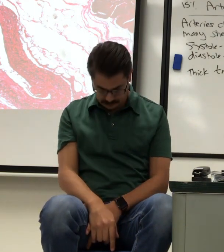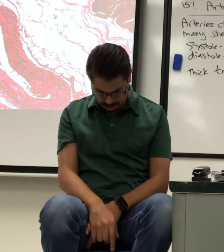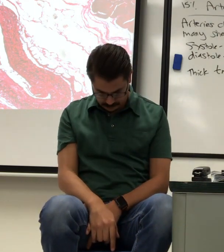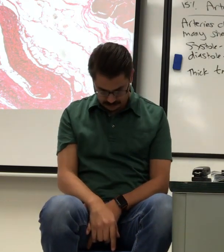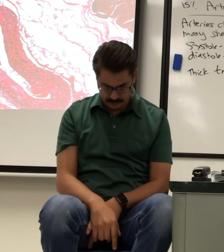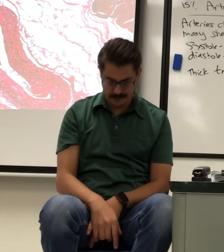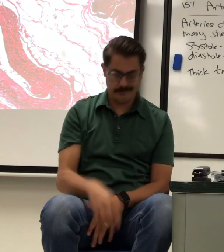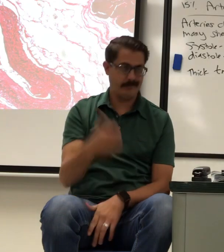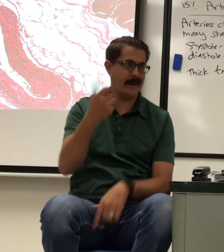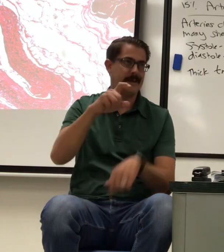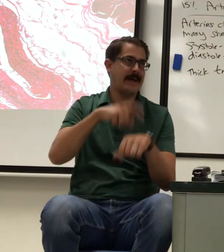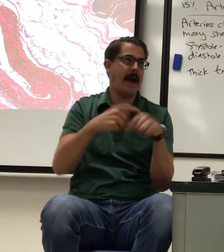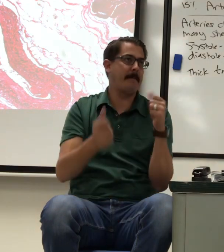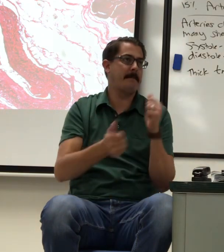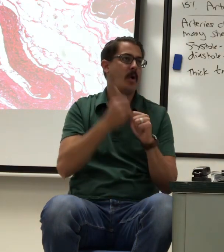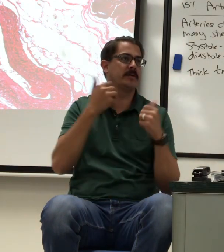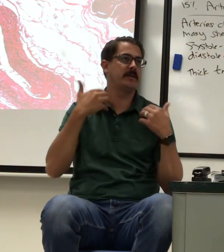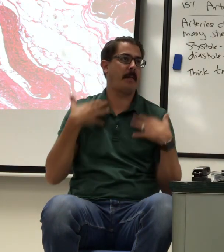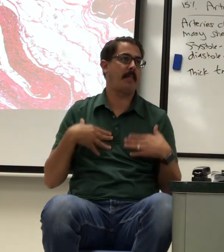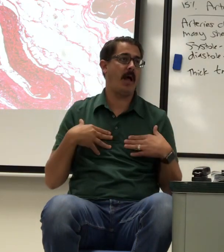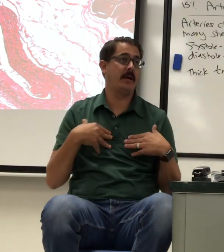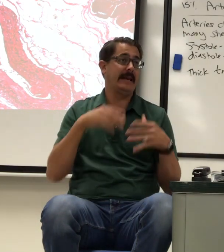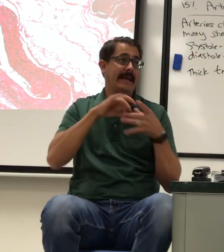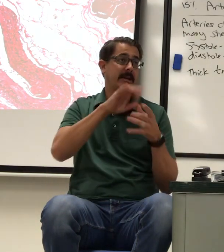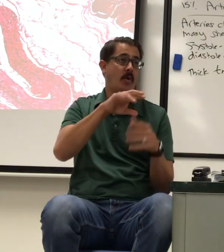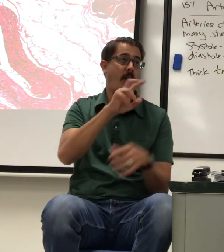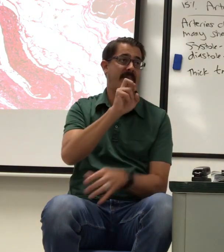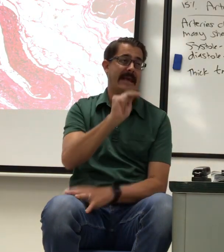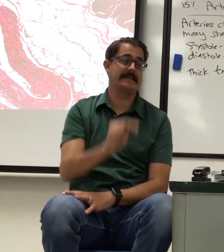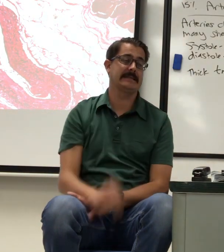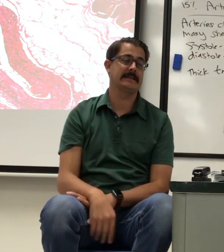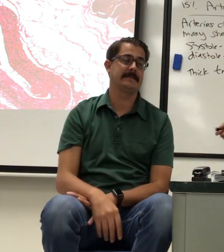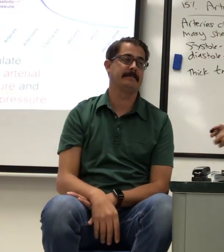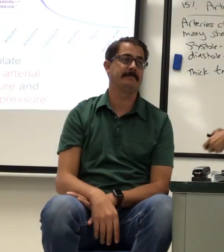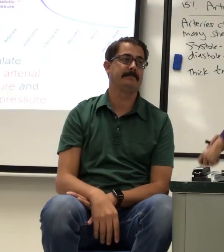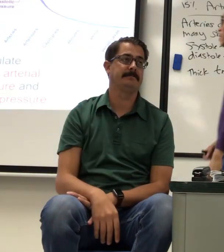At any given time, most of the blood is on the venous side.